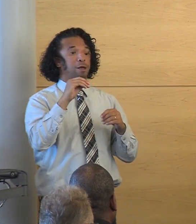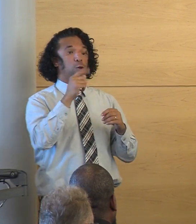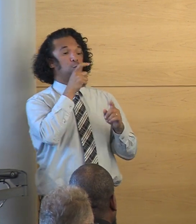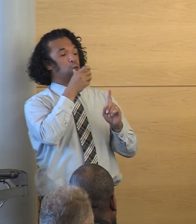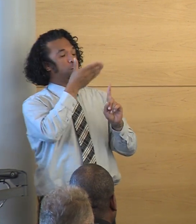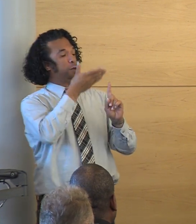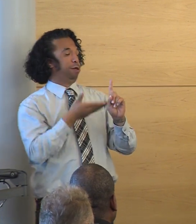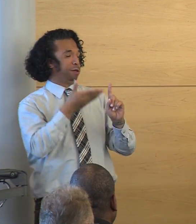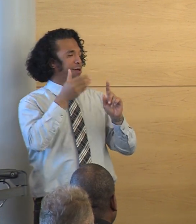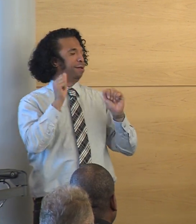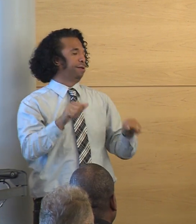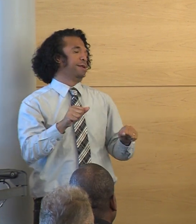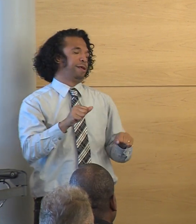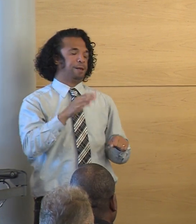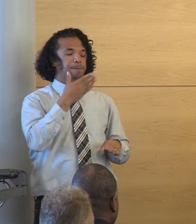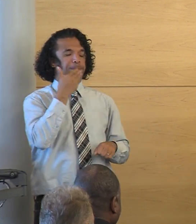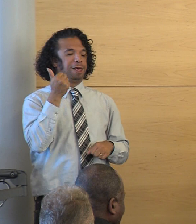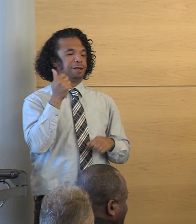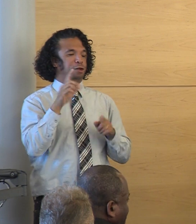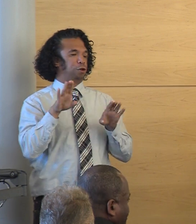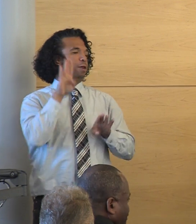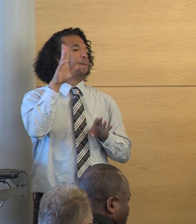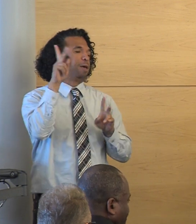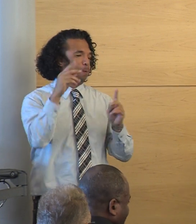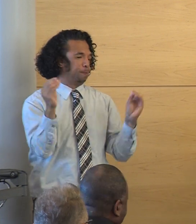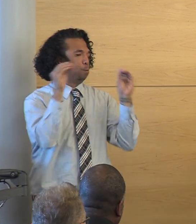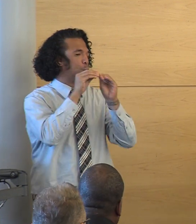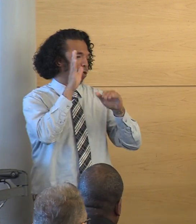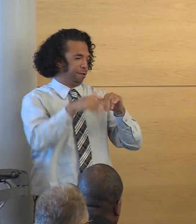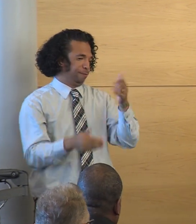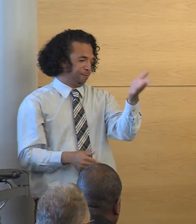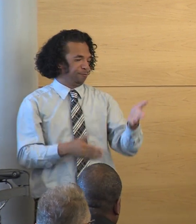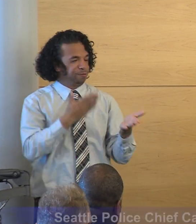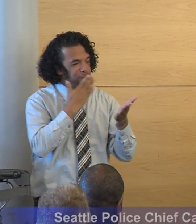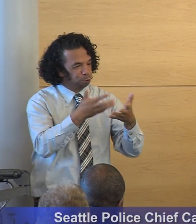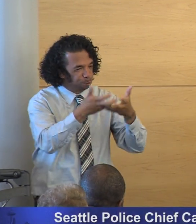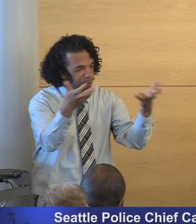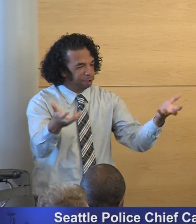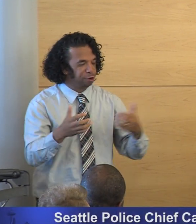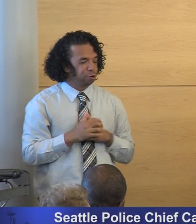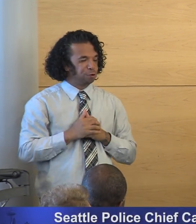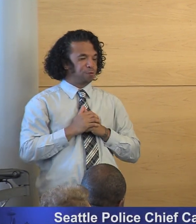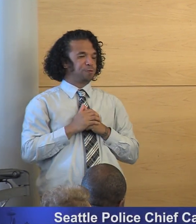more than Chief Best. So thank you so much for that.